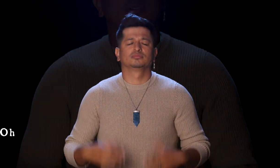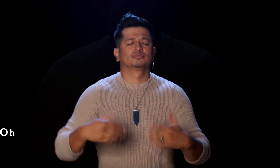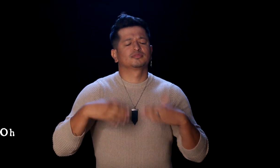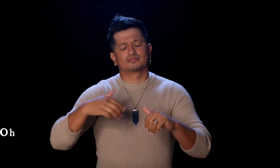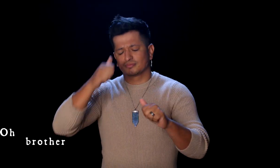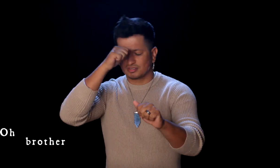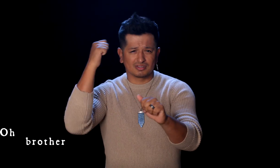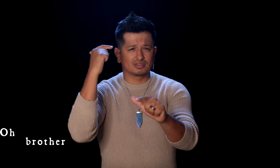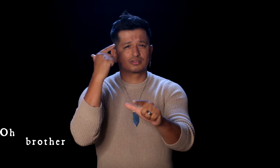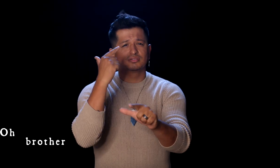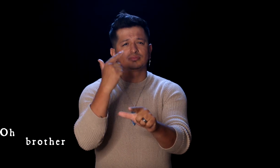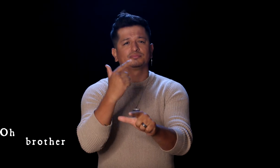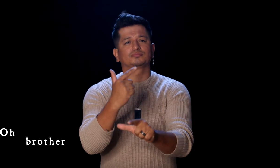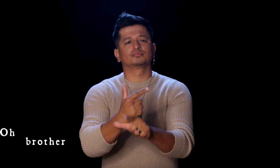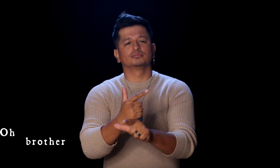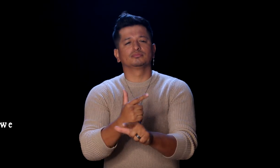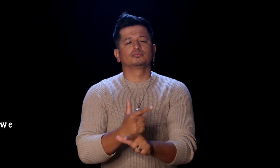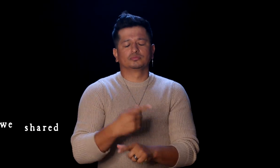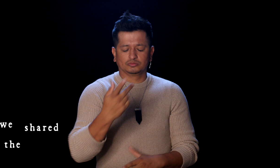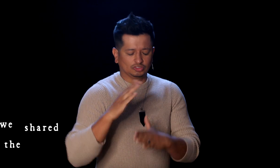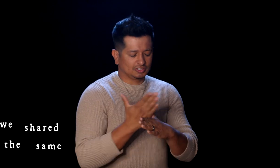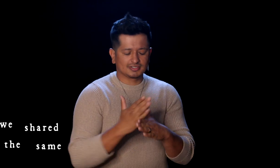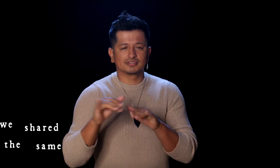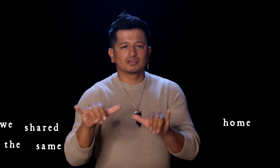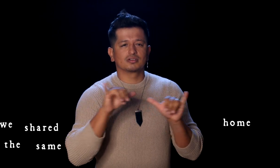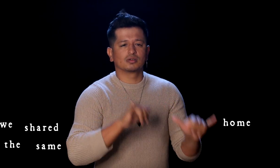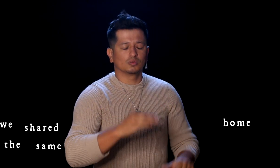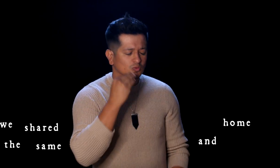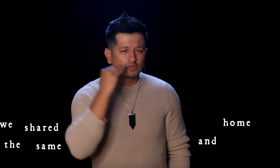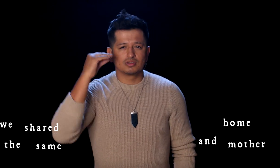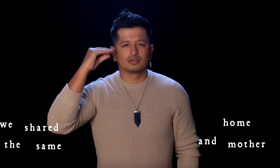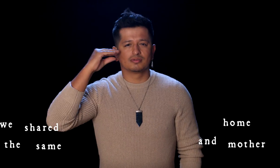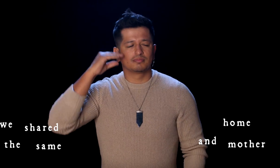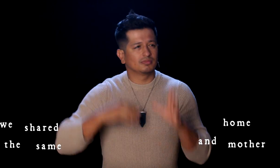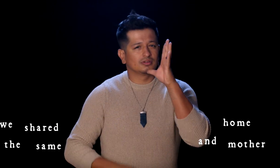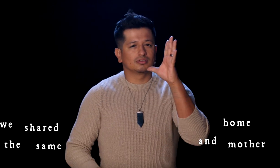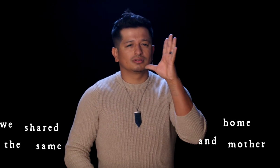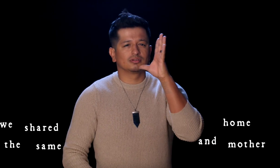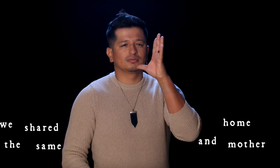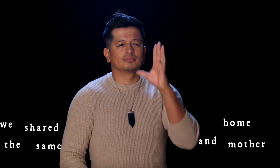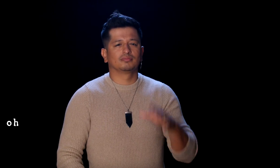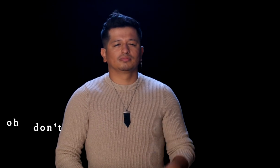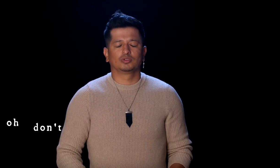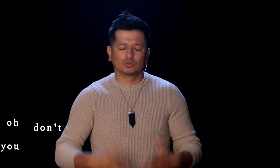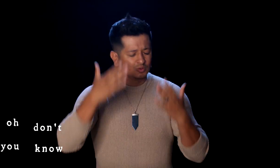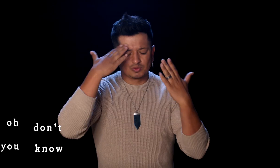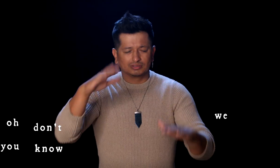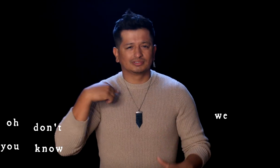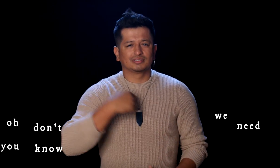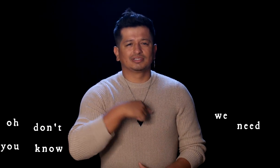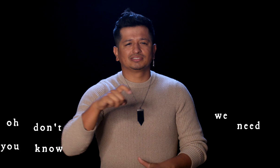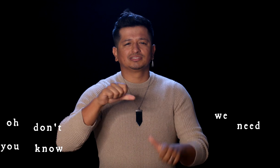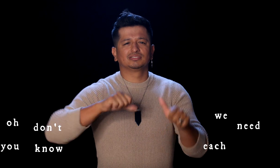Oh, brother, we shared the same home and mother Oh, don't you